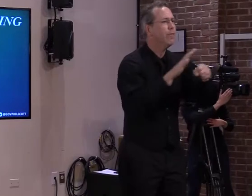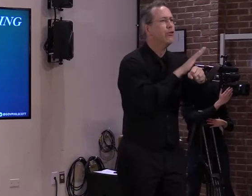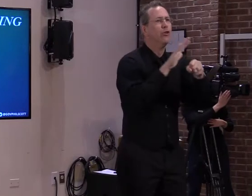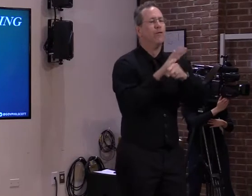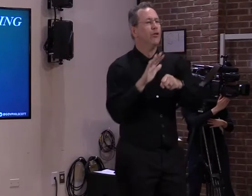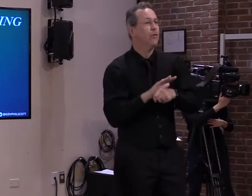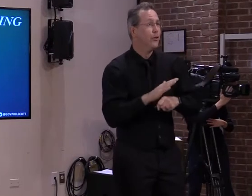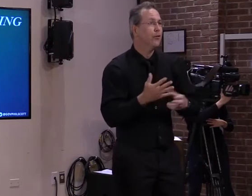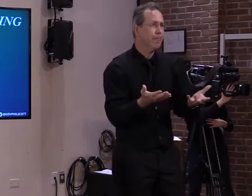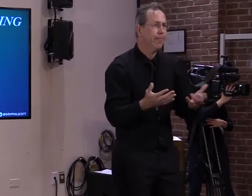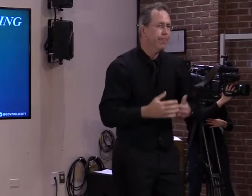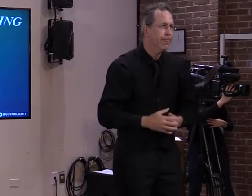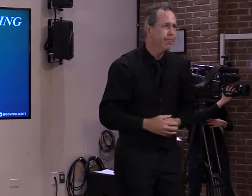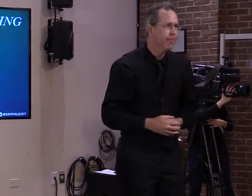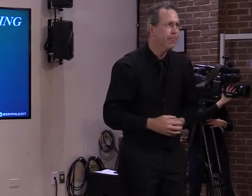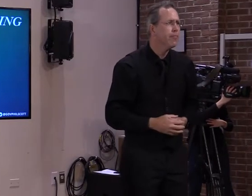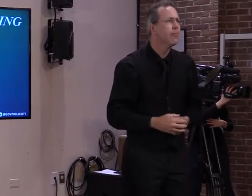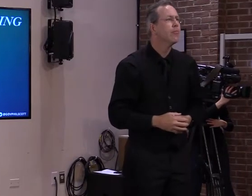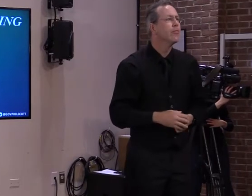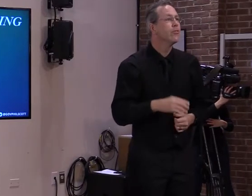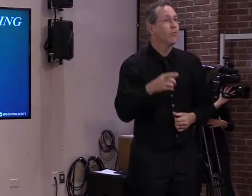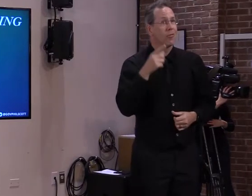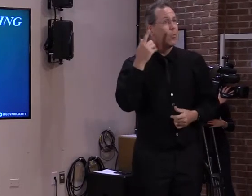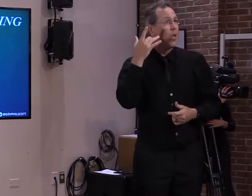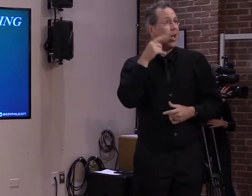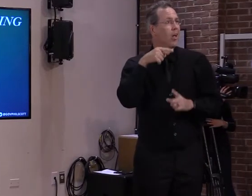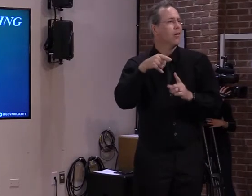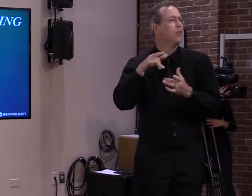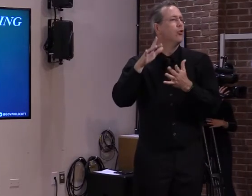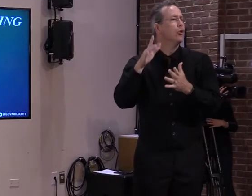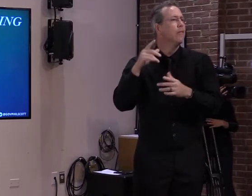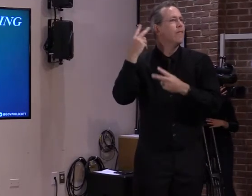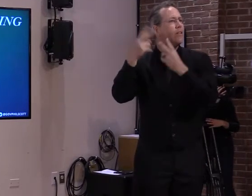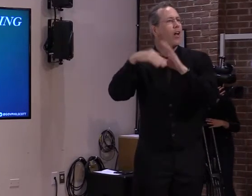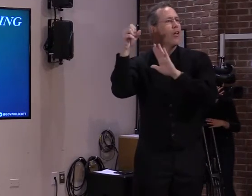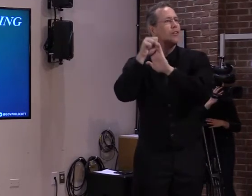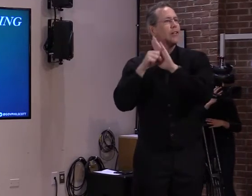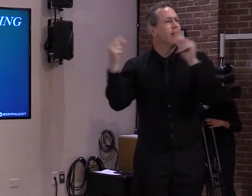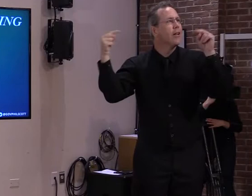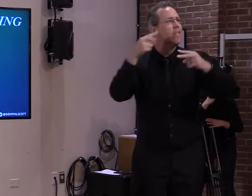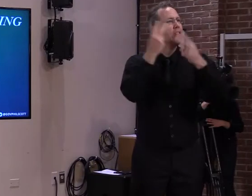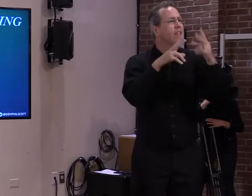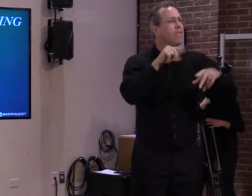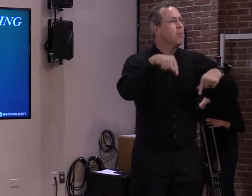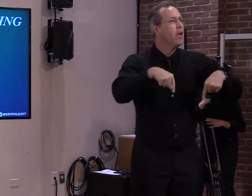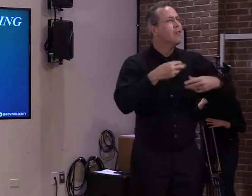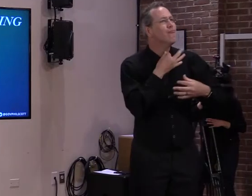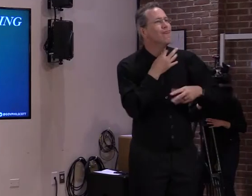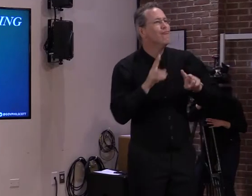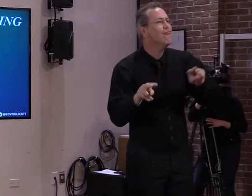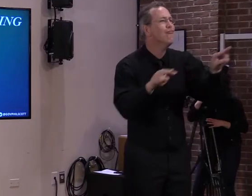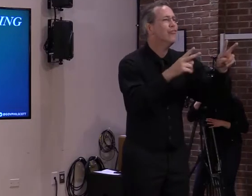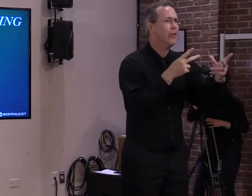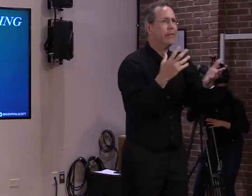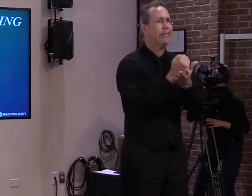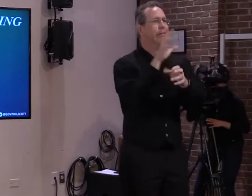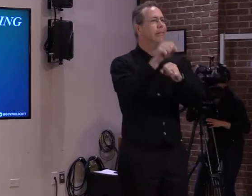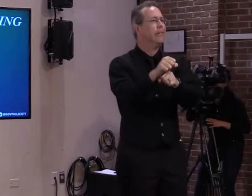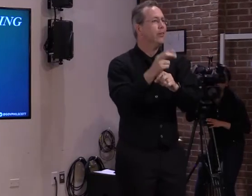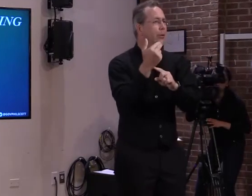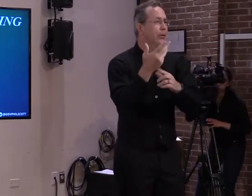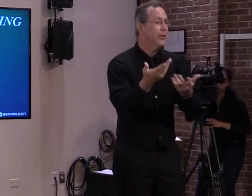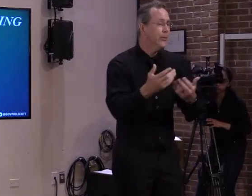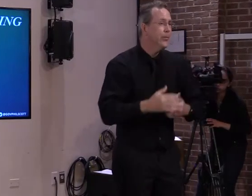will transition to serve that population after that date. The emergency housing program has never